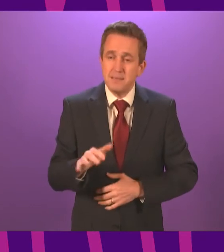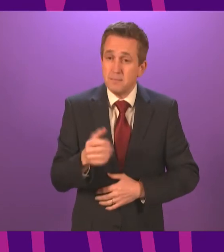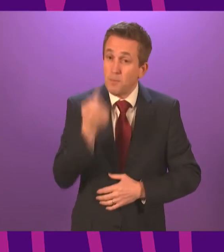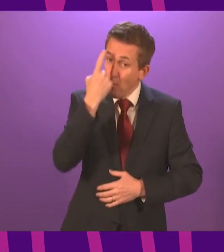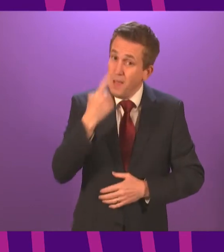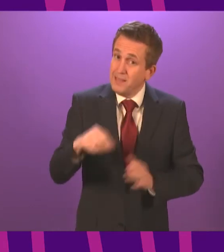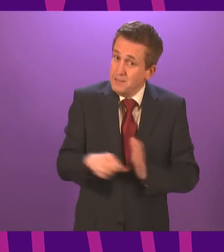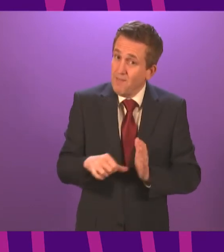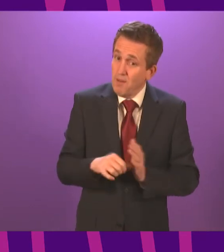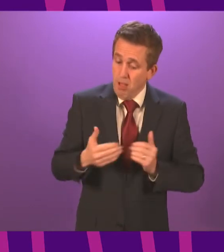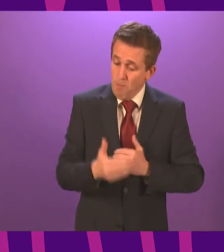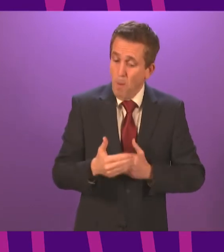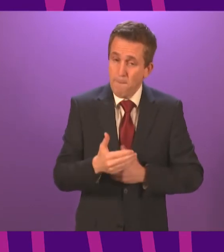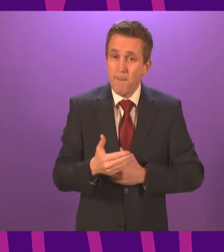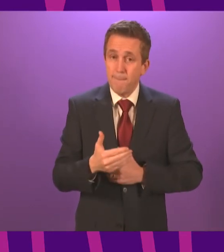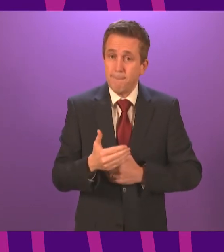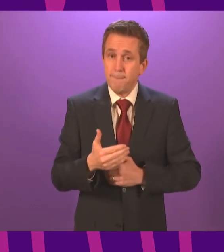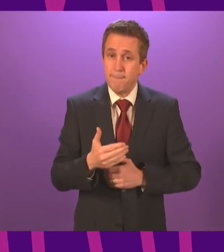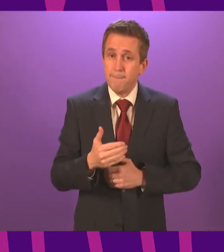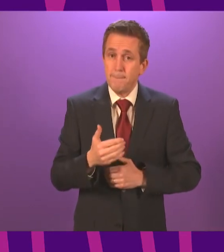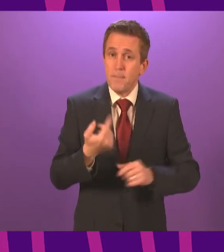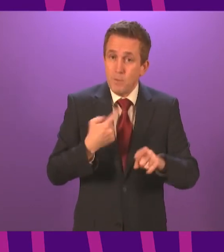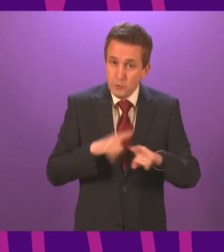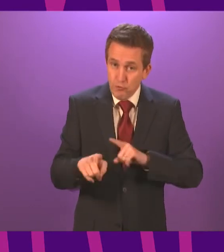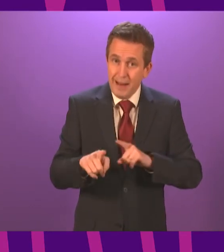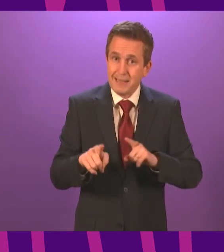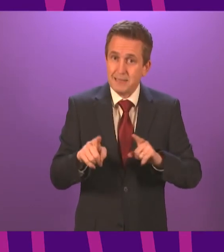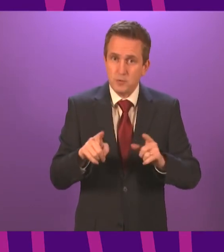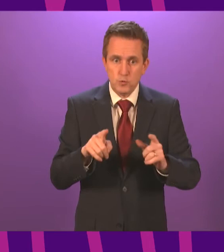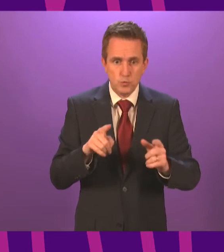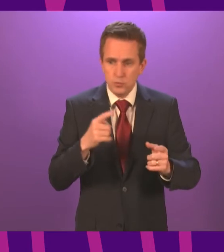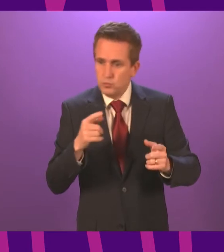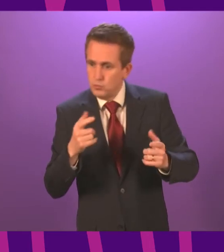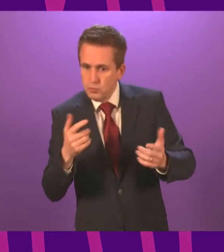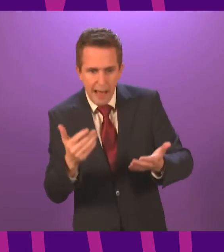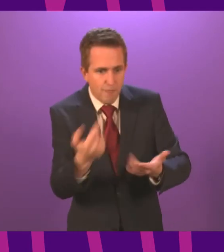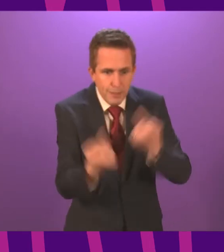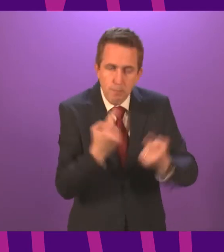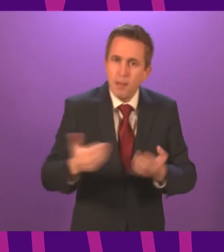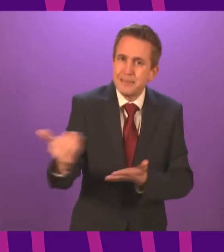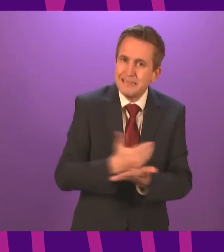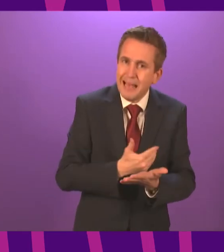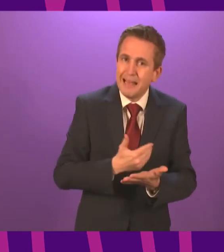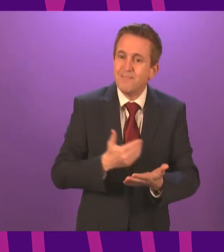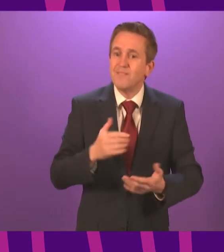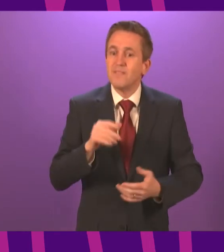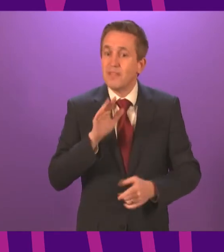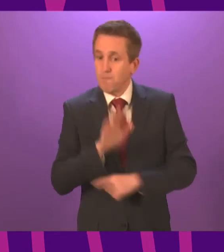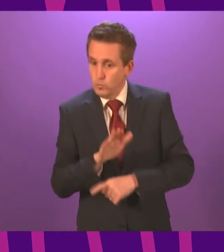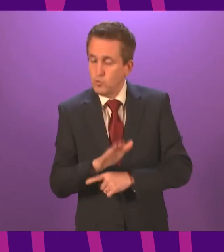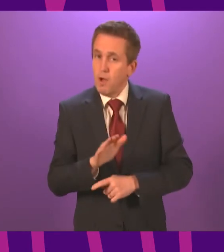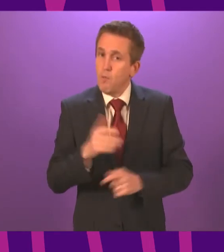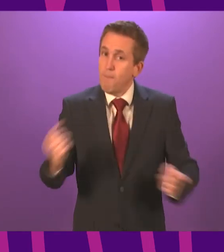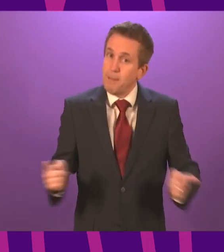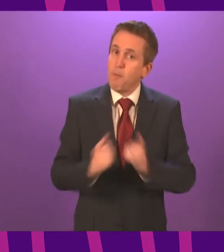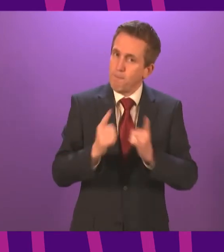difficult and it's really tough, but that's the purpose of trying to make sure, though, that we can keep people safe and make sure that when people can meet up, that they can do so in a